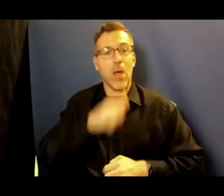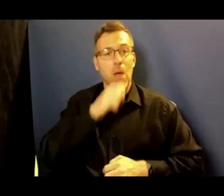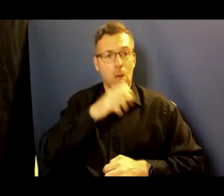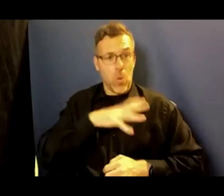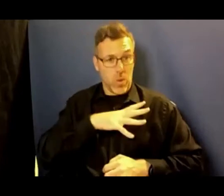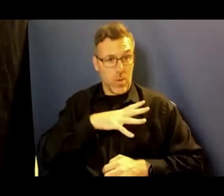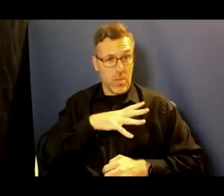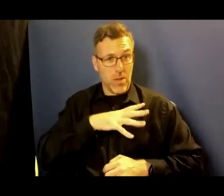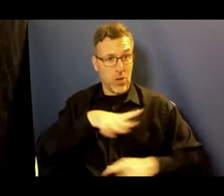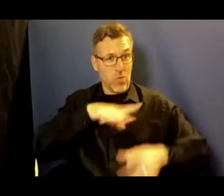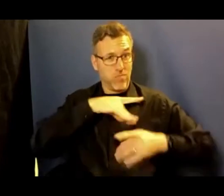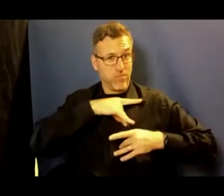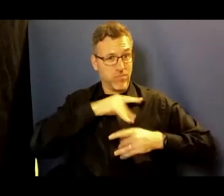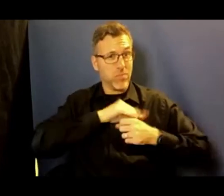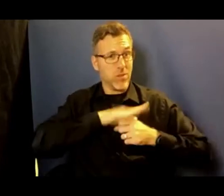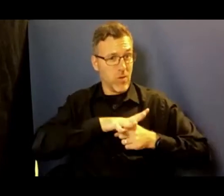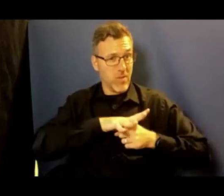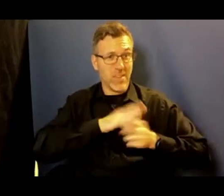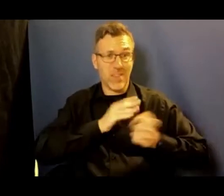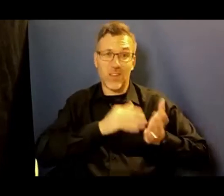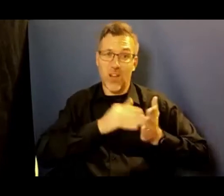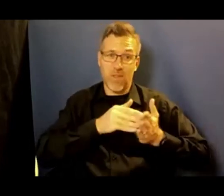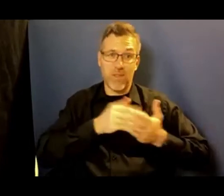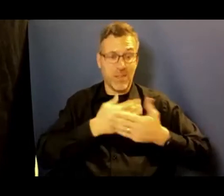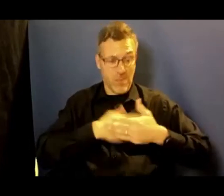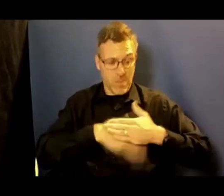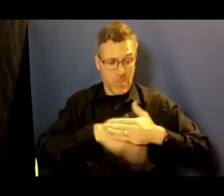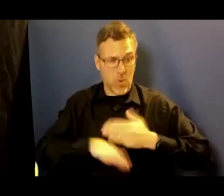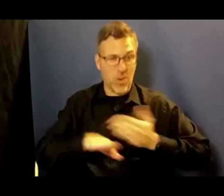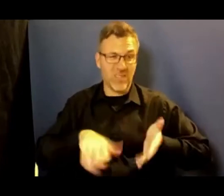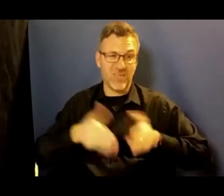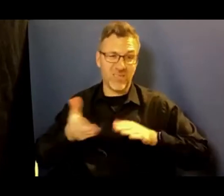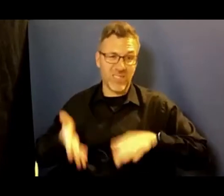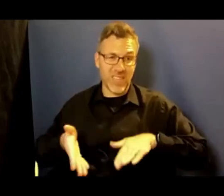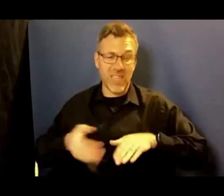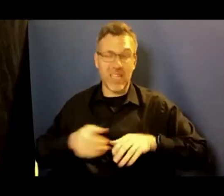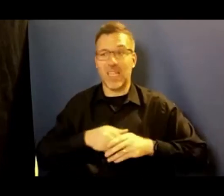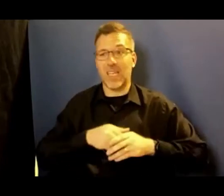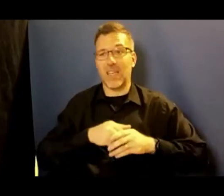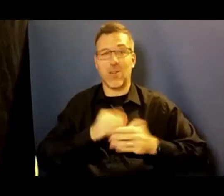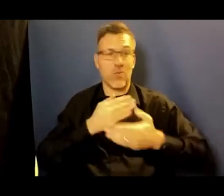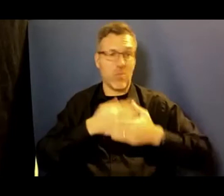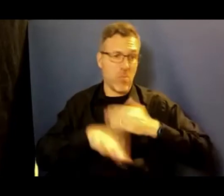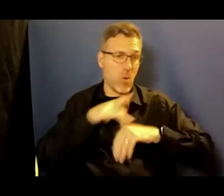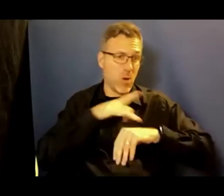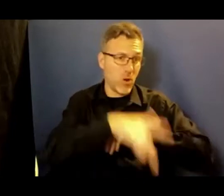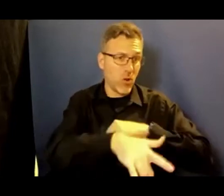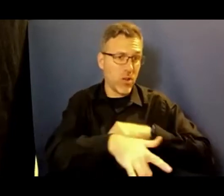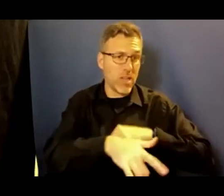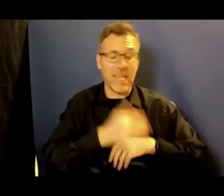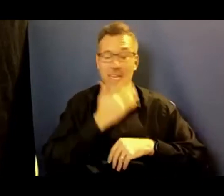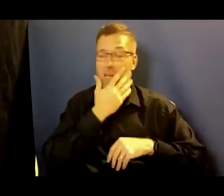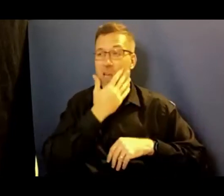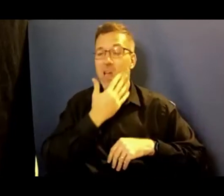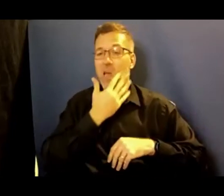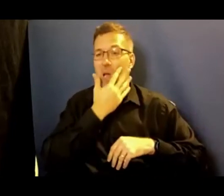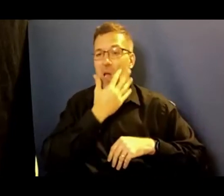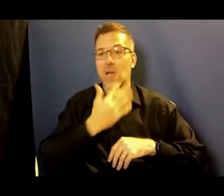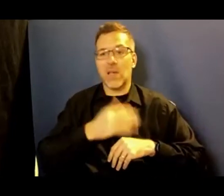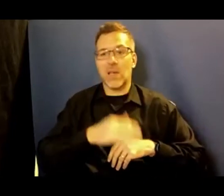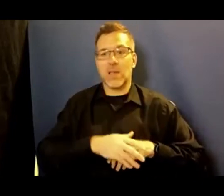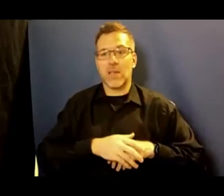are likely to have stillbirths, miscarriage, early deliveries, mom and baby, sorry, I was just on